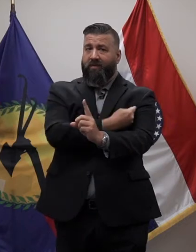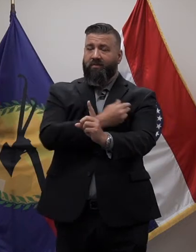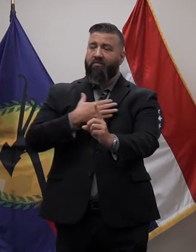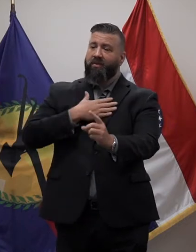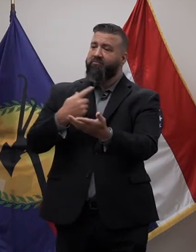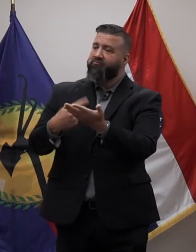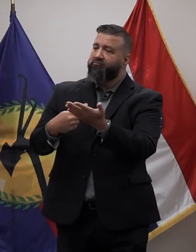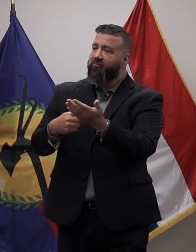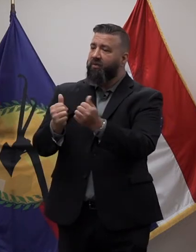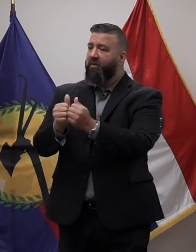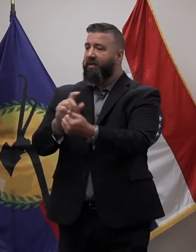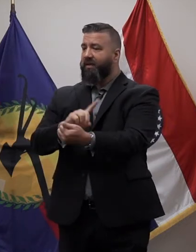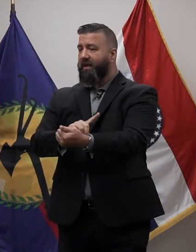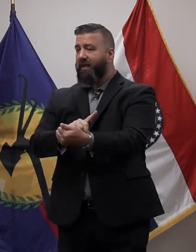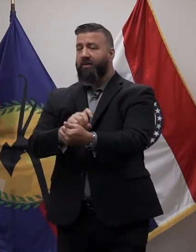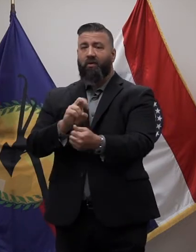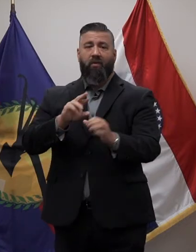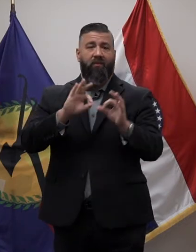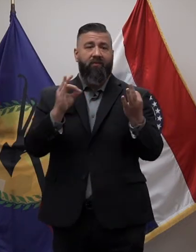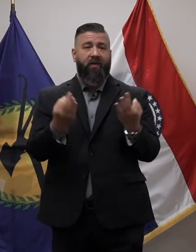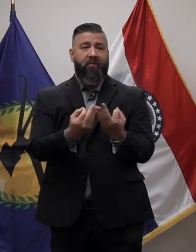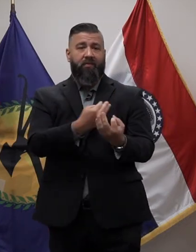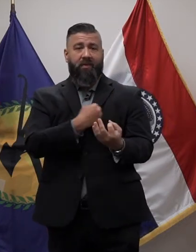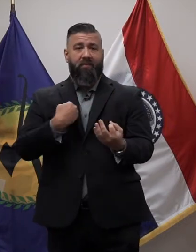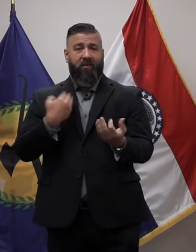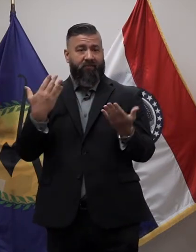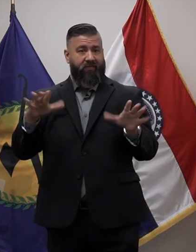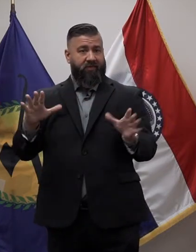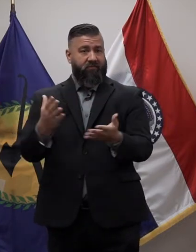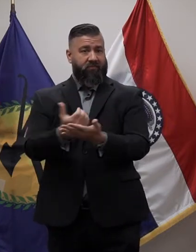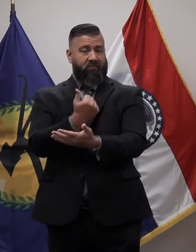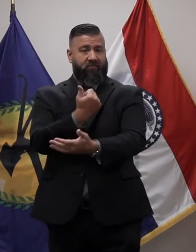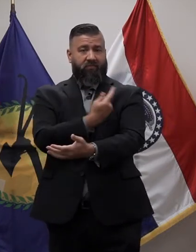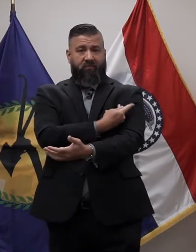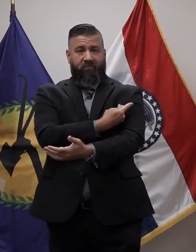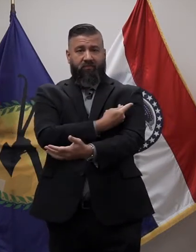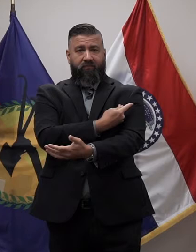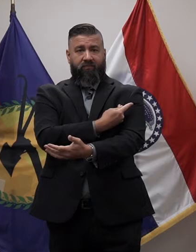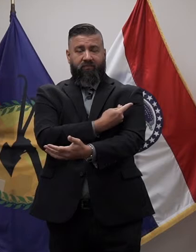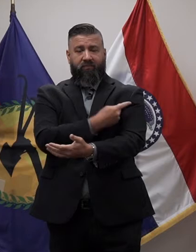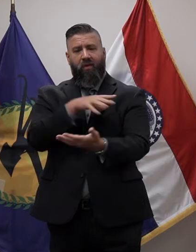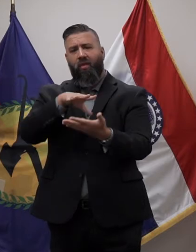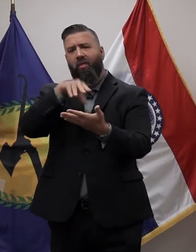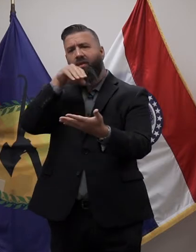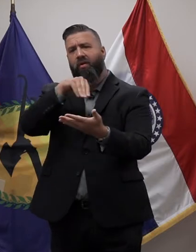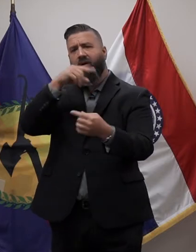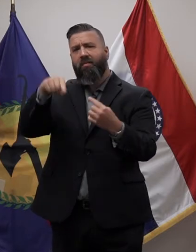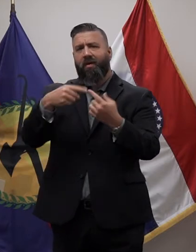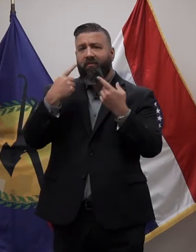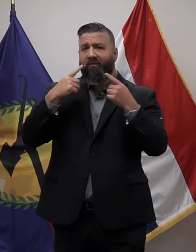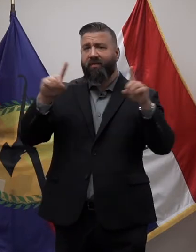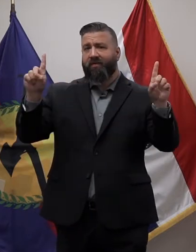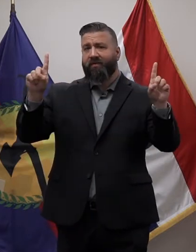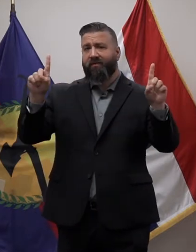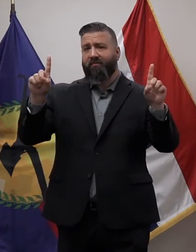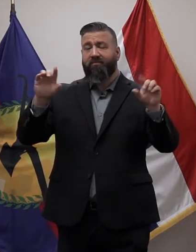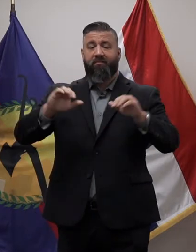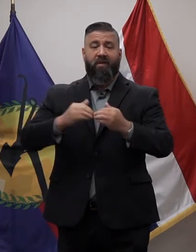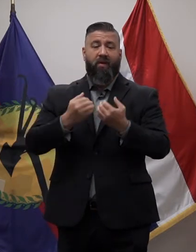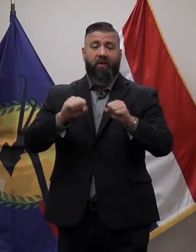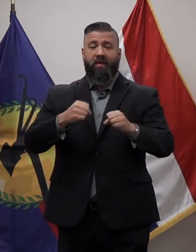your doctor or to a family member who has received the vaccine. Find out more about its effectiveness and how it can not only save your